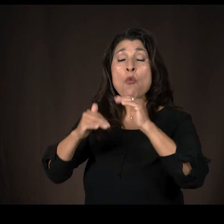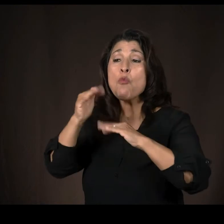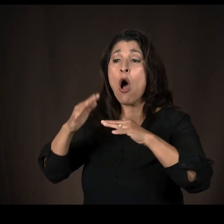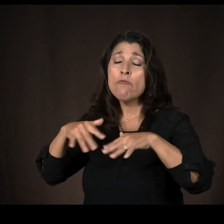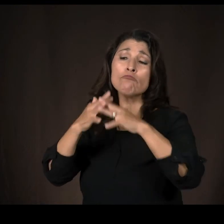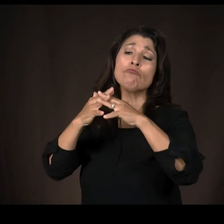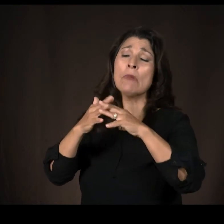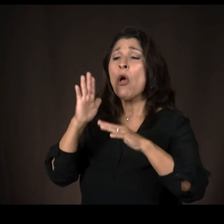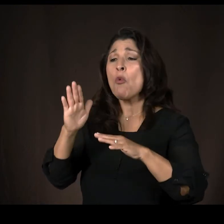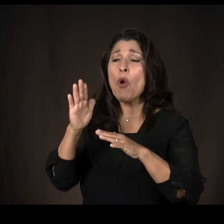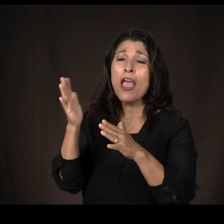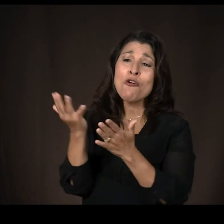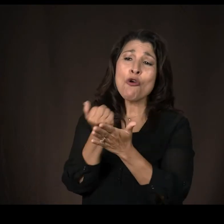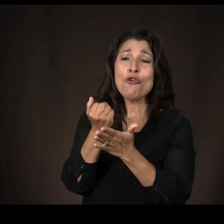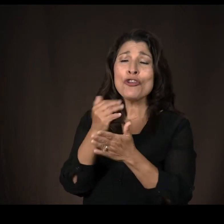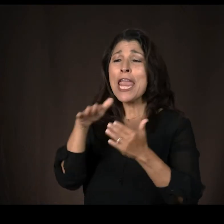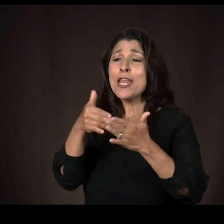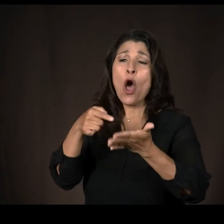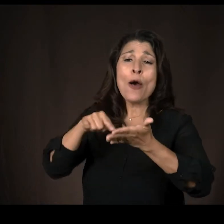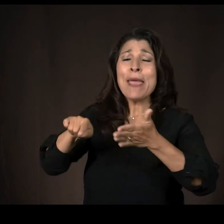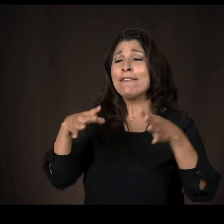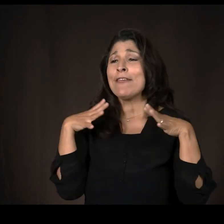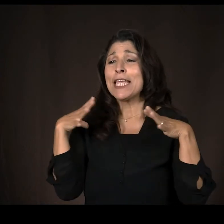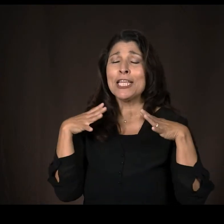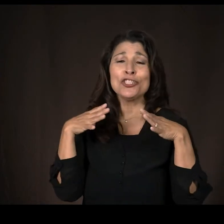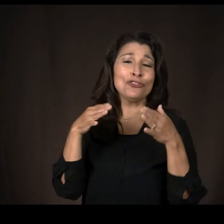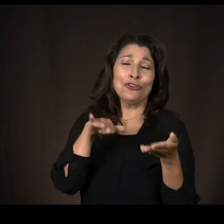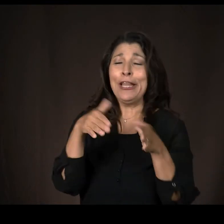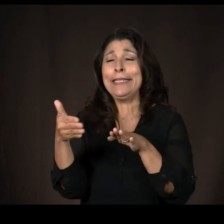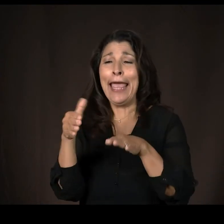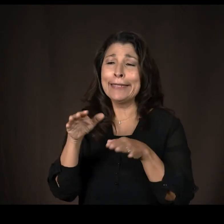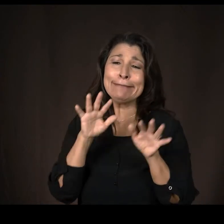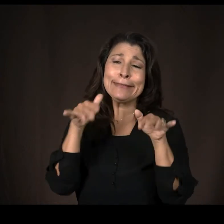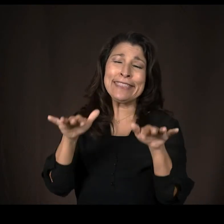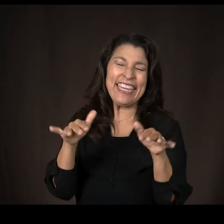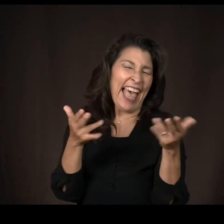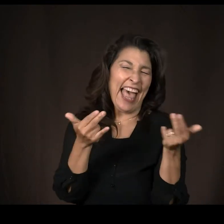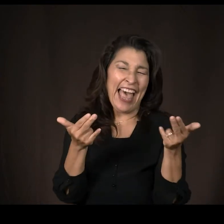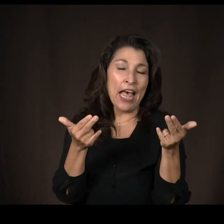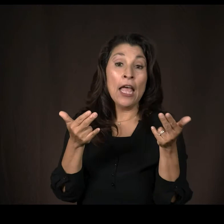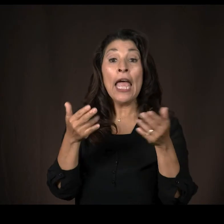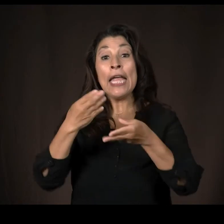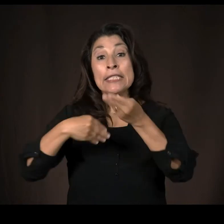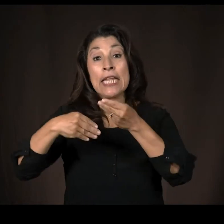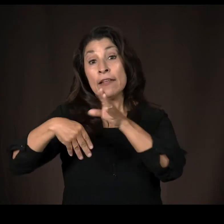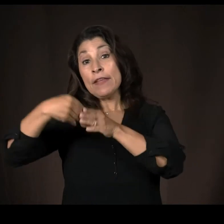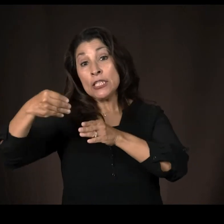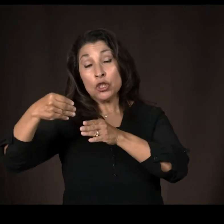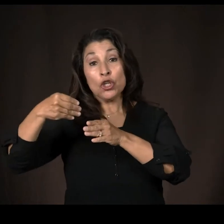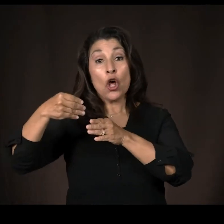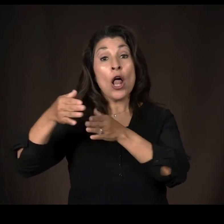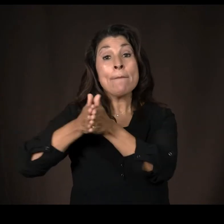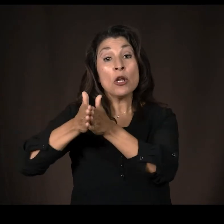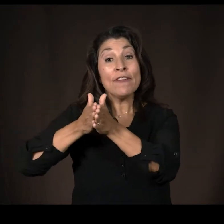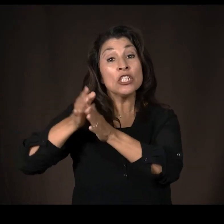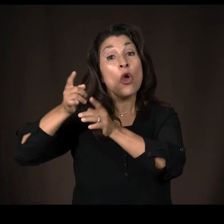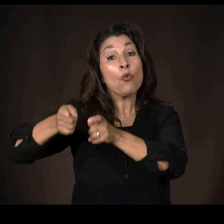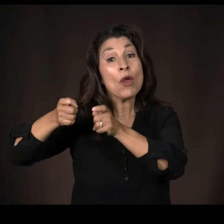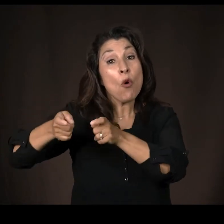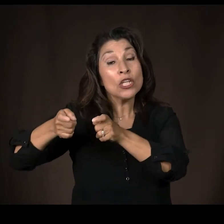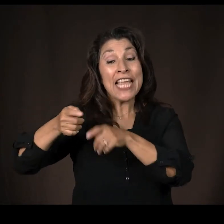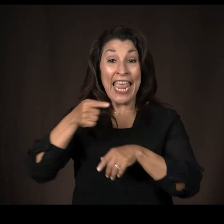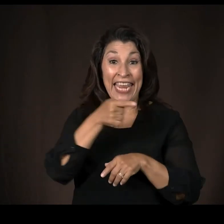vacation to the Dead Sea. No, instead of external motivation, rewards, he